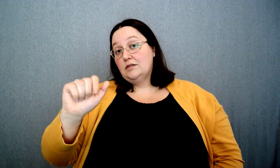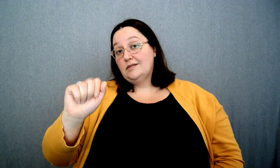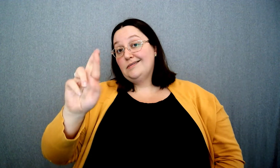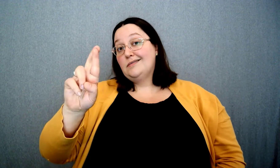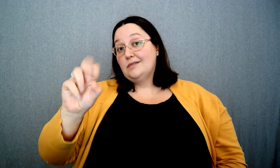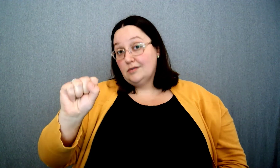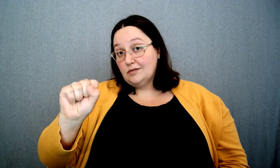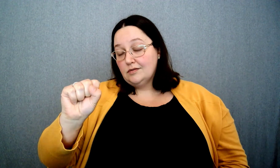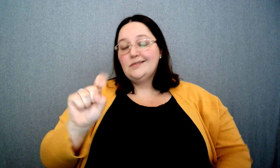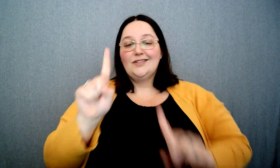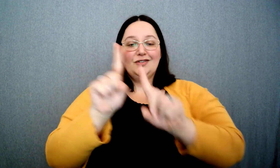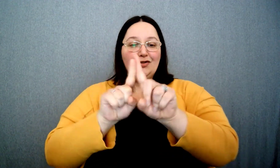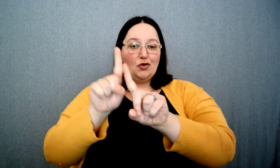For stars, shoot upwards.